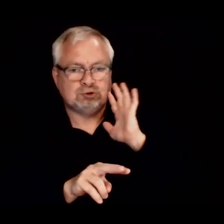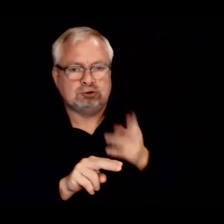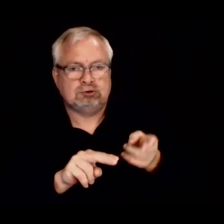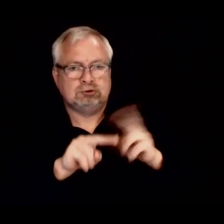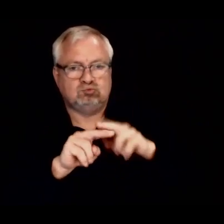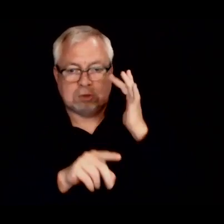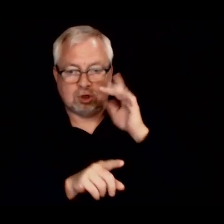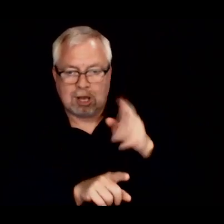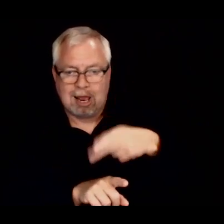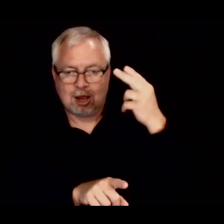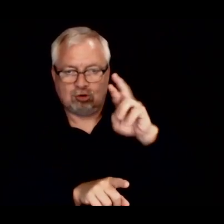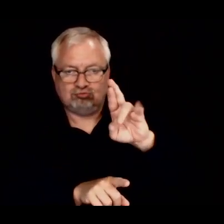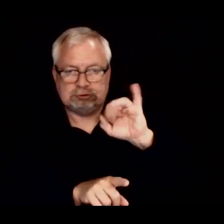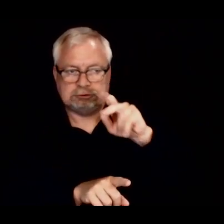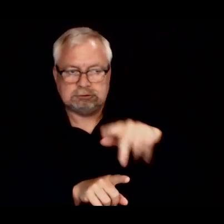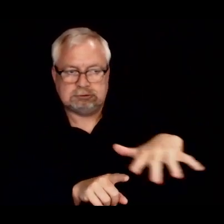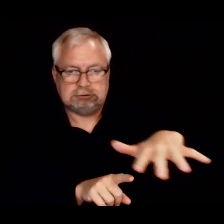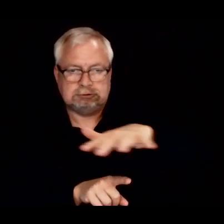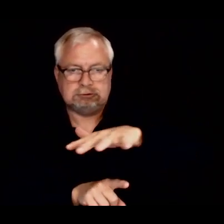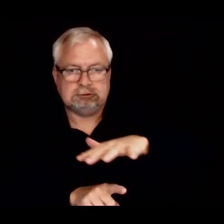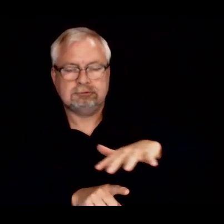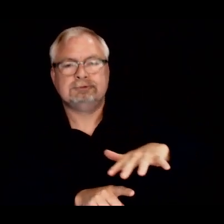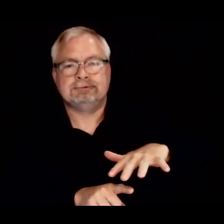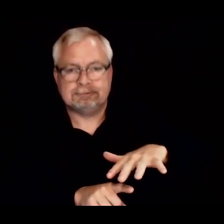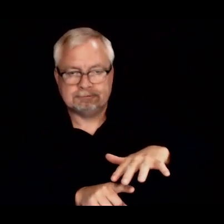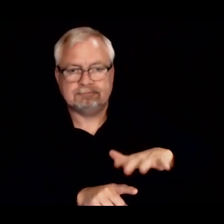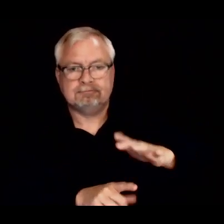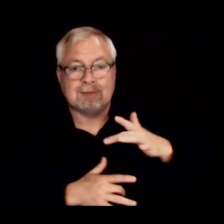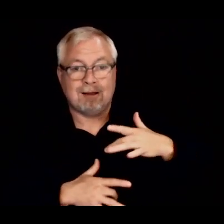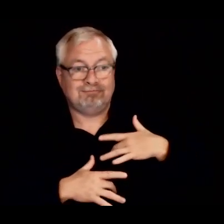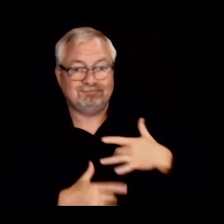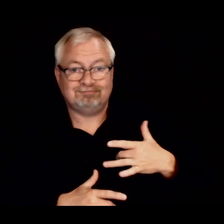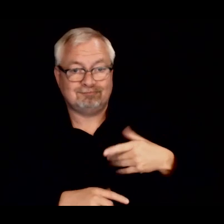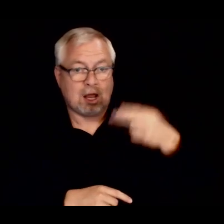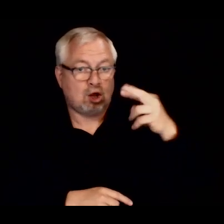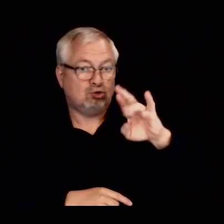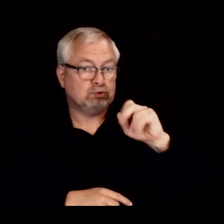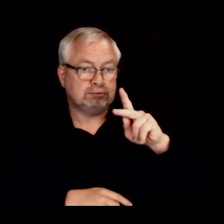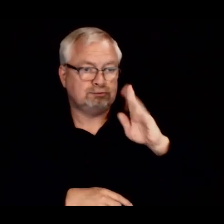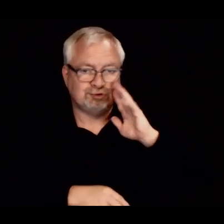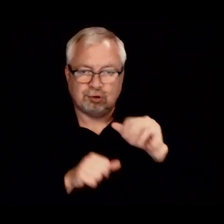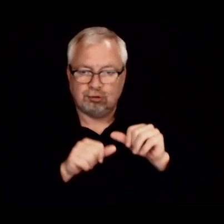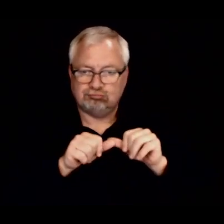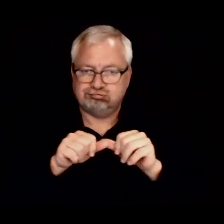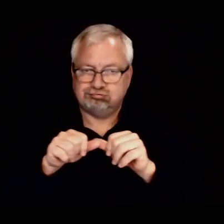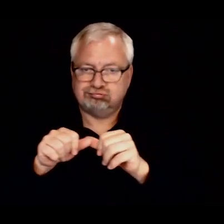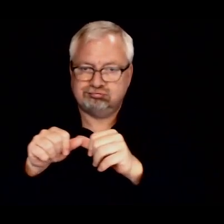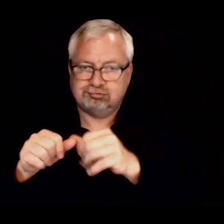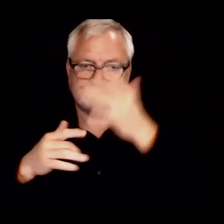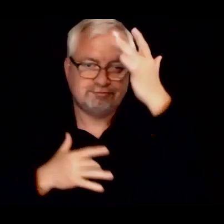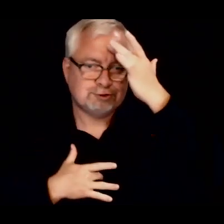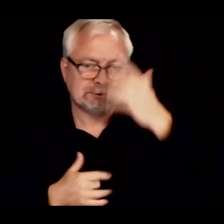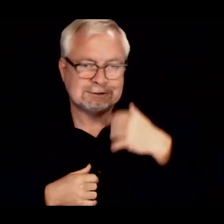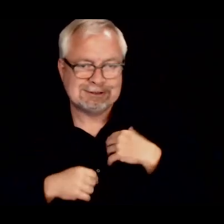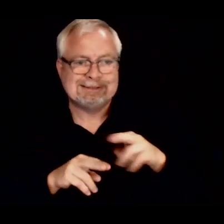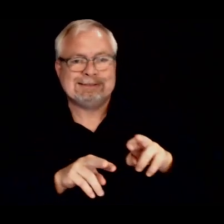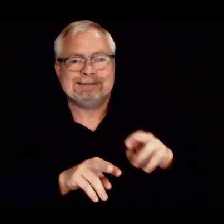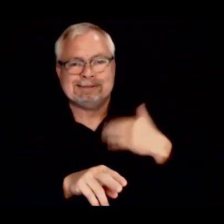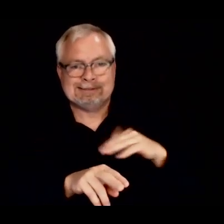their greater prevalence of chronic conditions, but and we're seeing that play out in the COVID data, as you said,